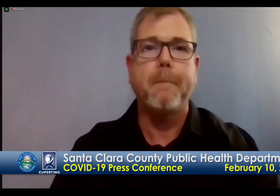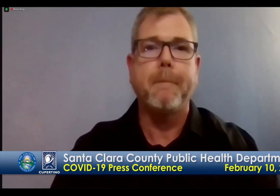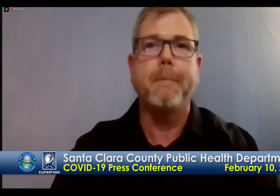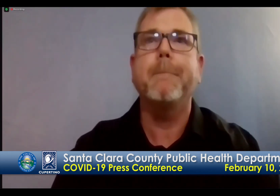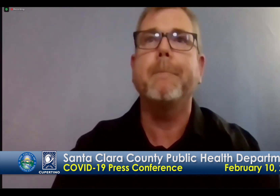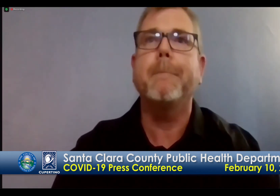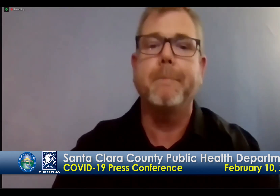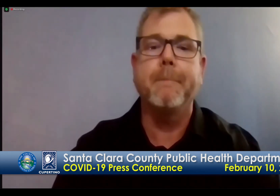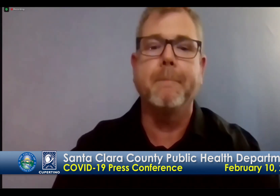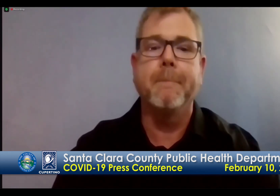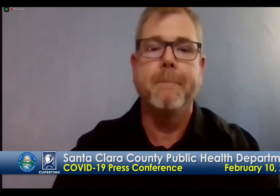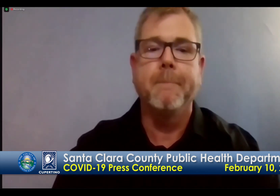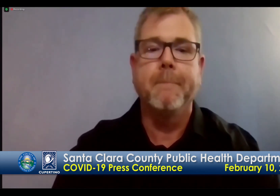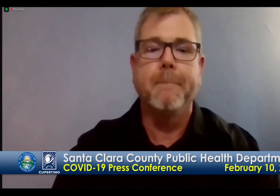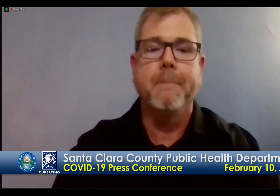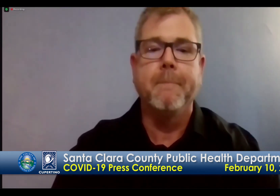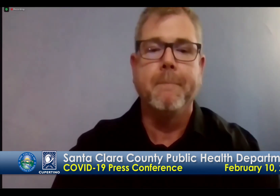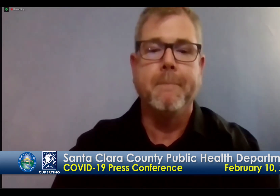Hello.